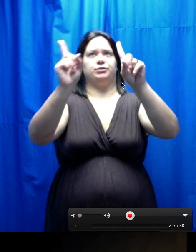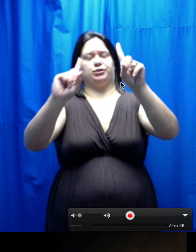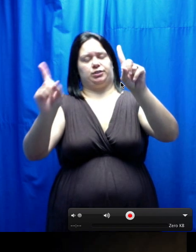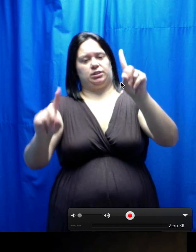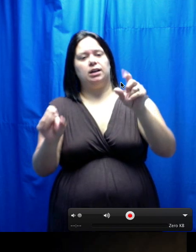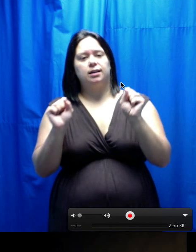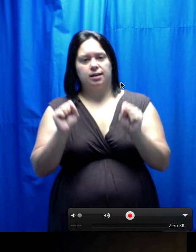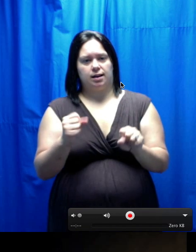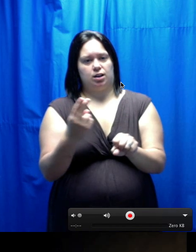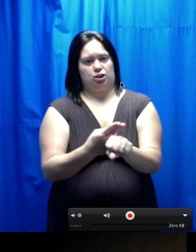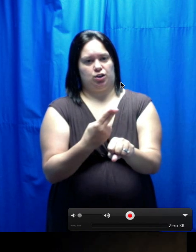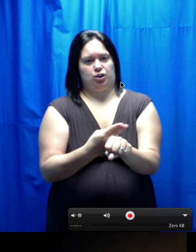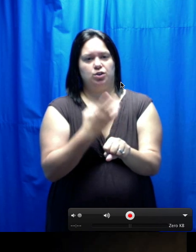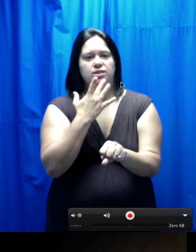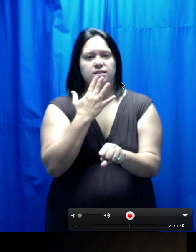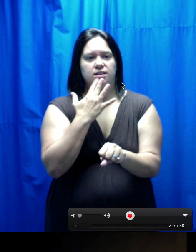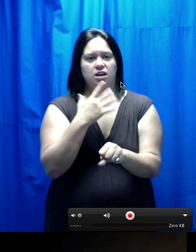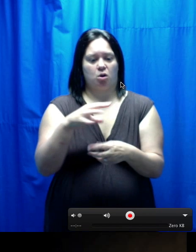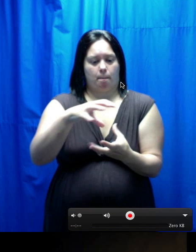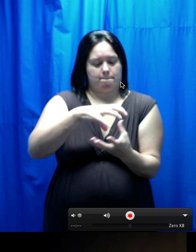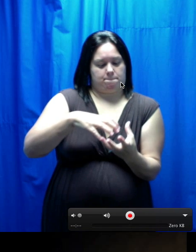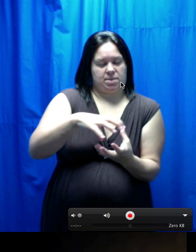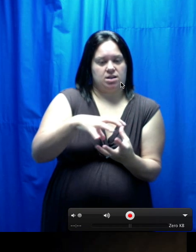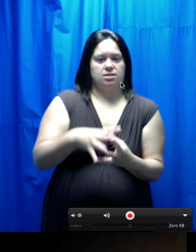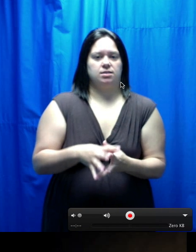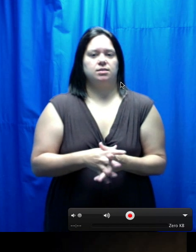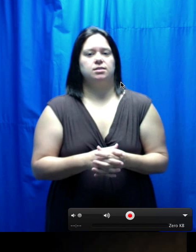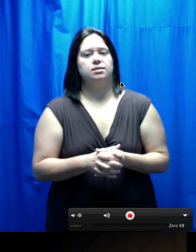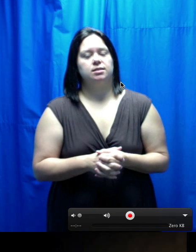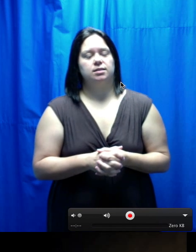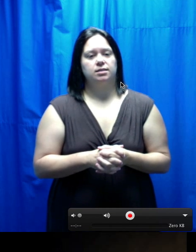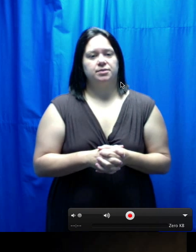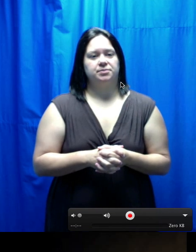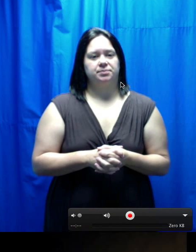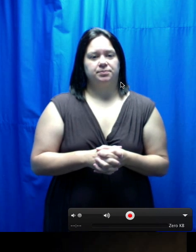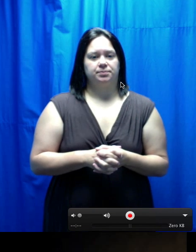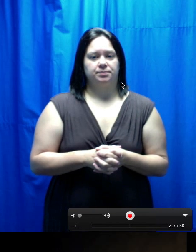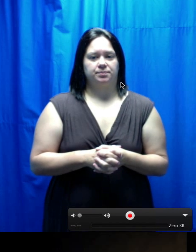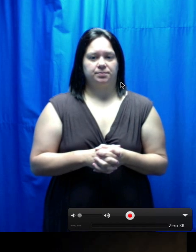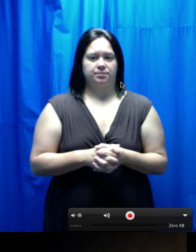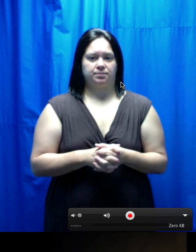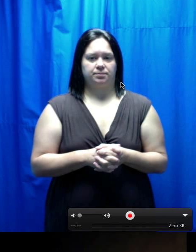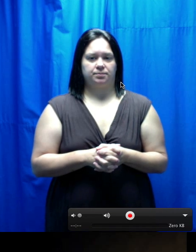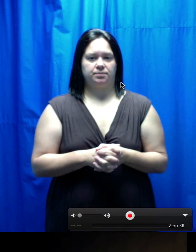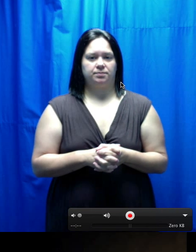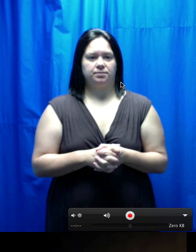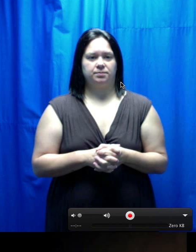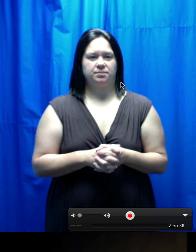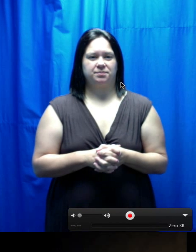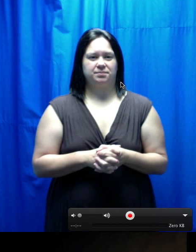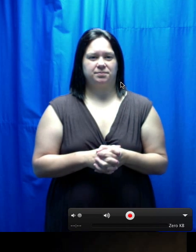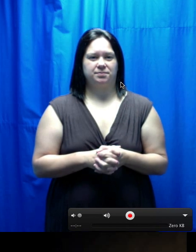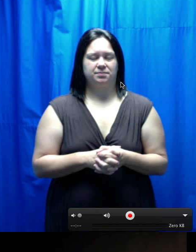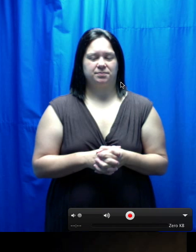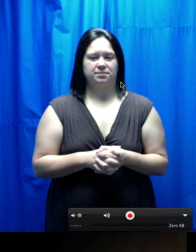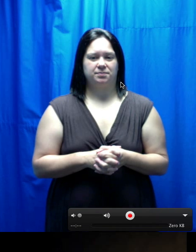blue-green. Blue plus violet equals blue-violet. Red plus violet equals